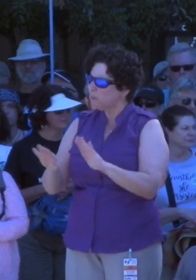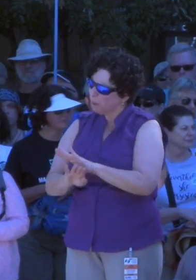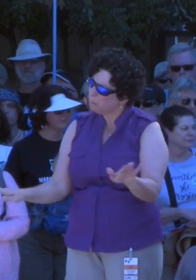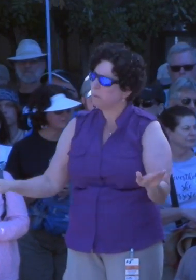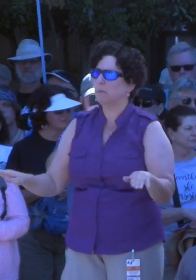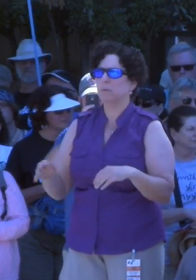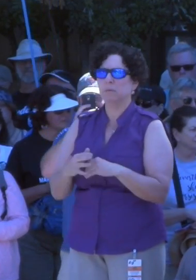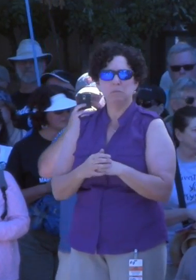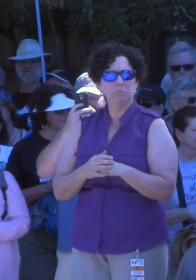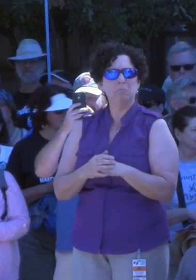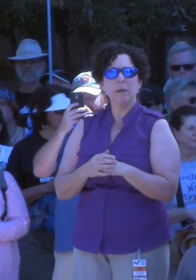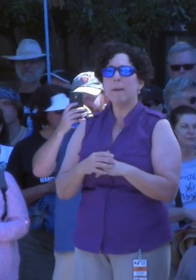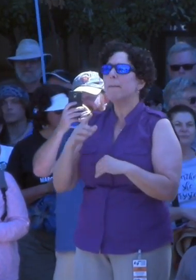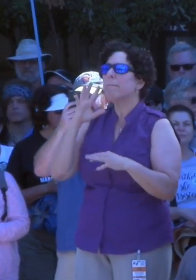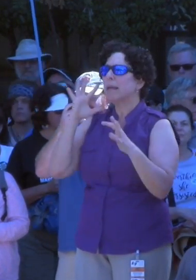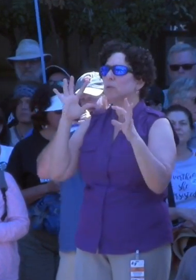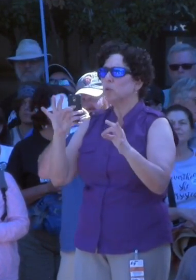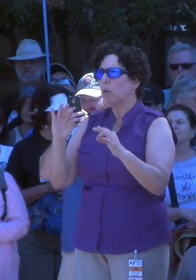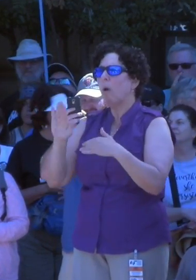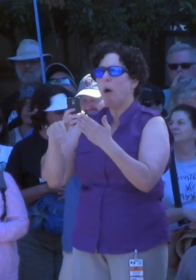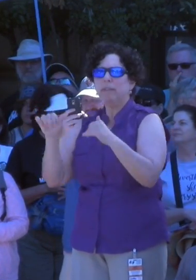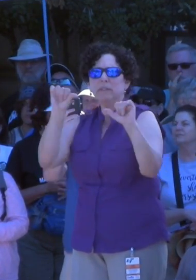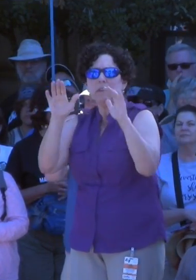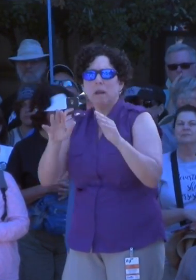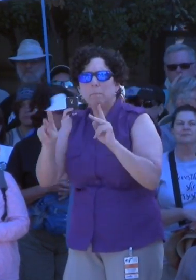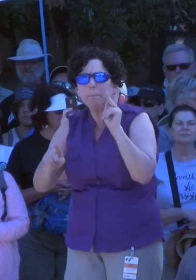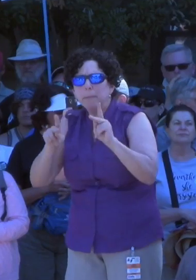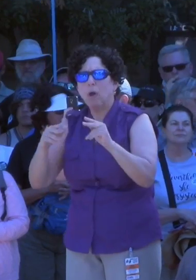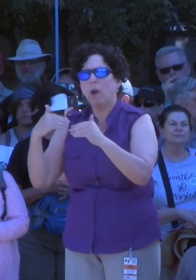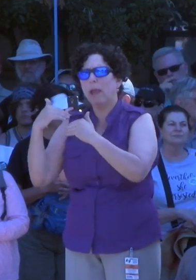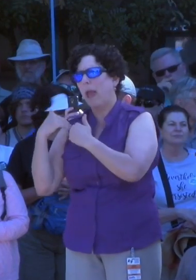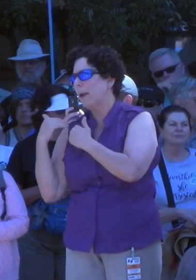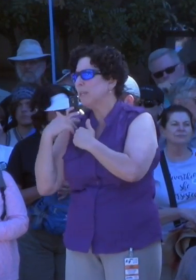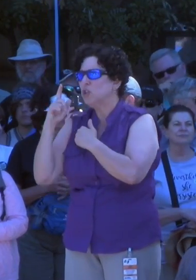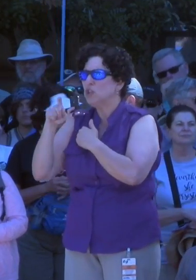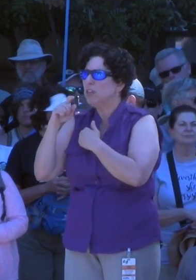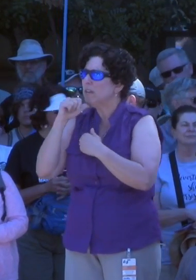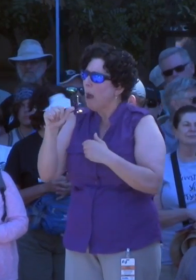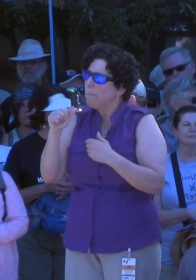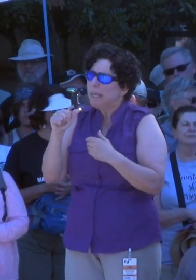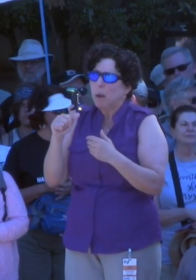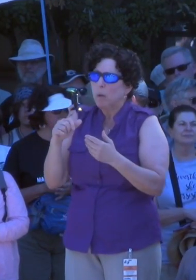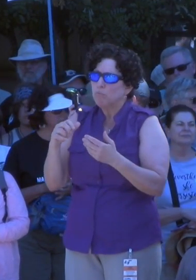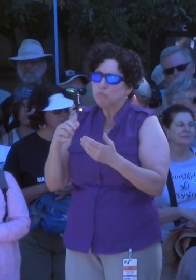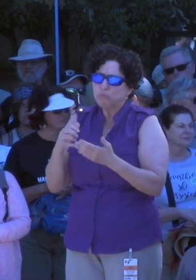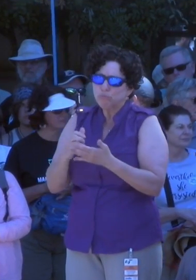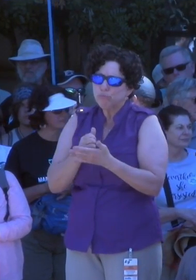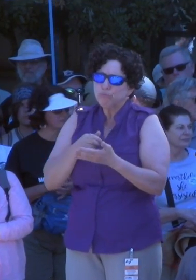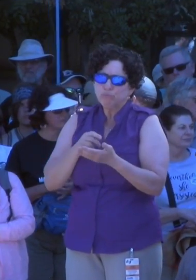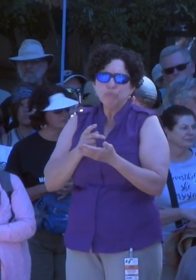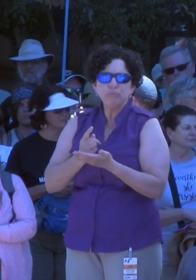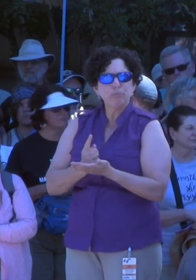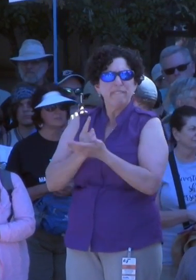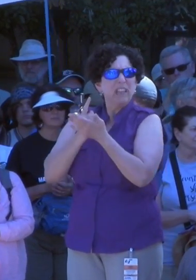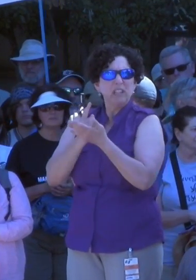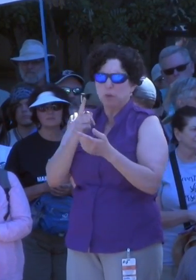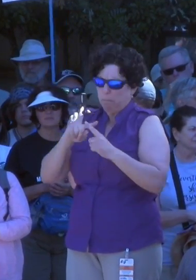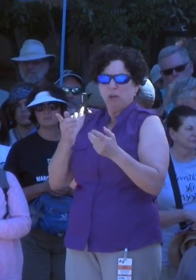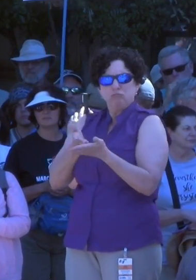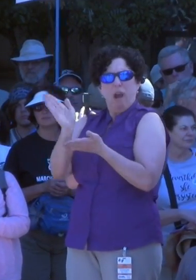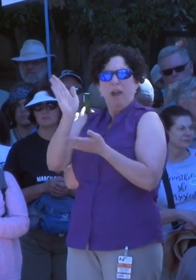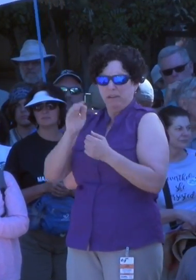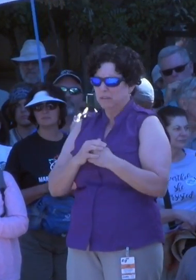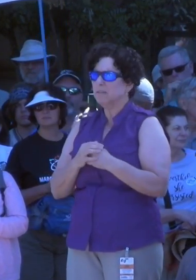and the scientific community accountable. Science and science education should not be a privilege, but a right. And let's make sure that every